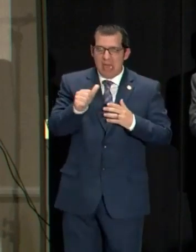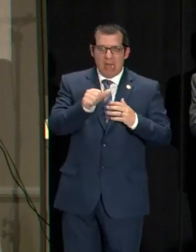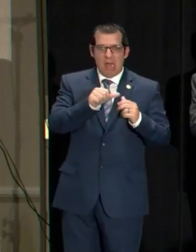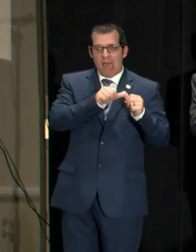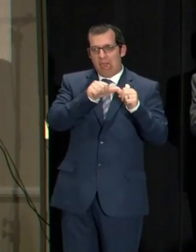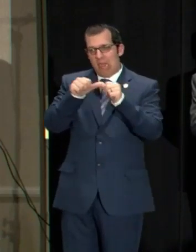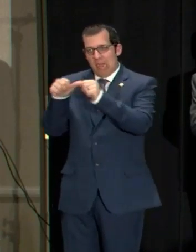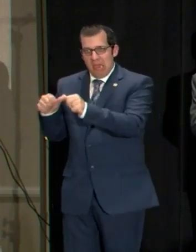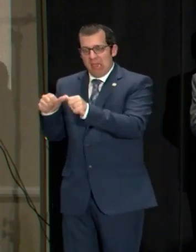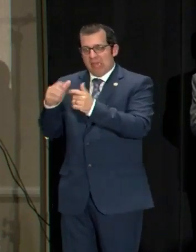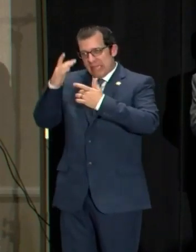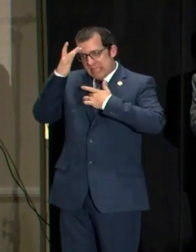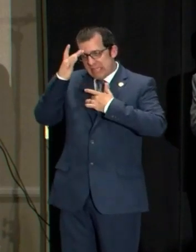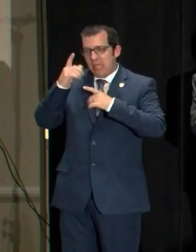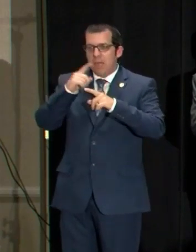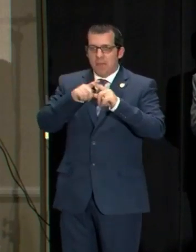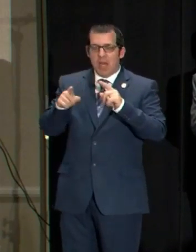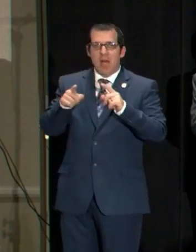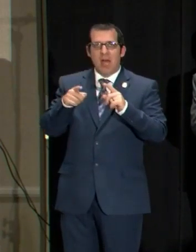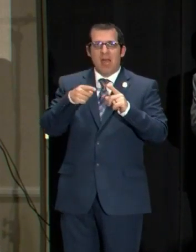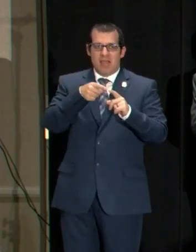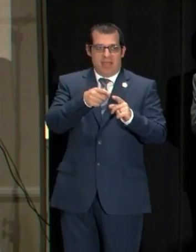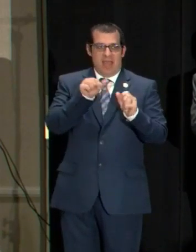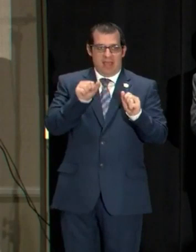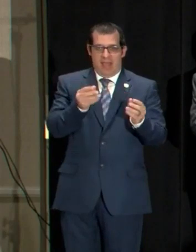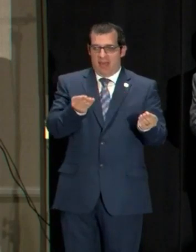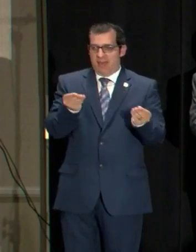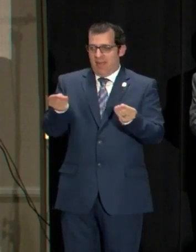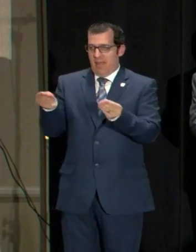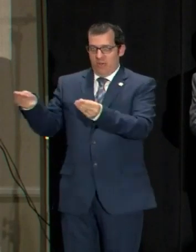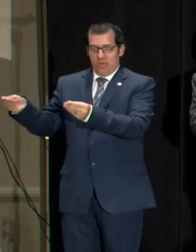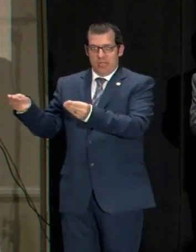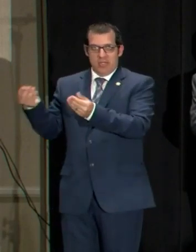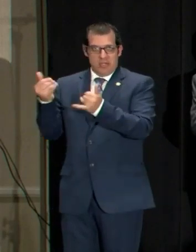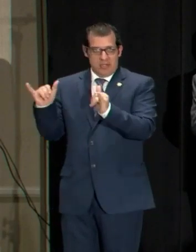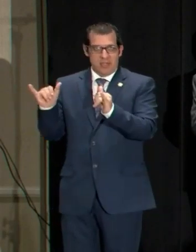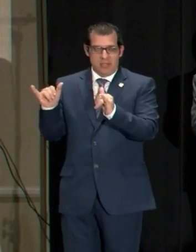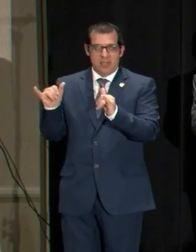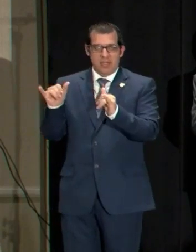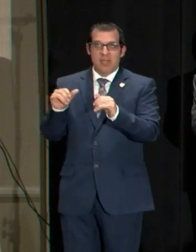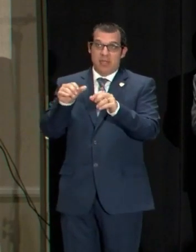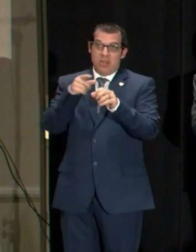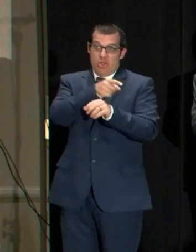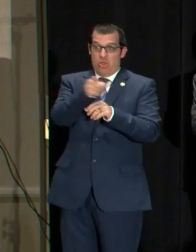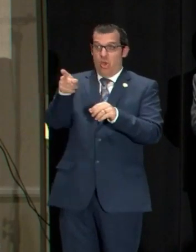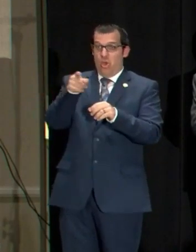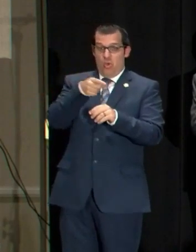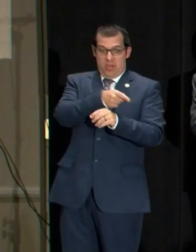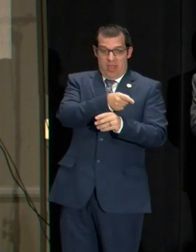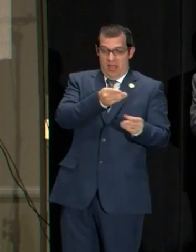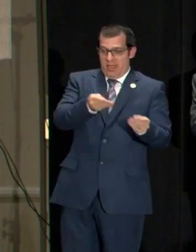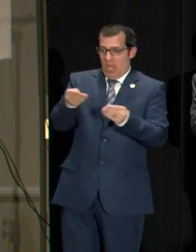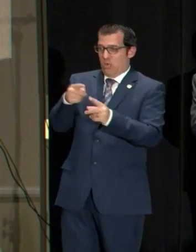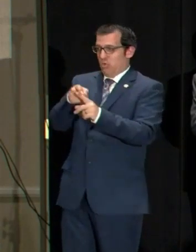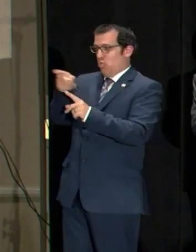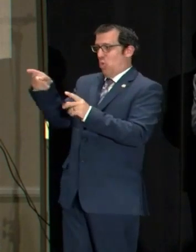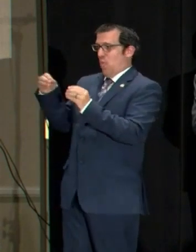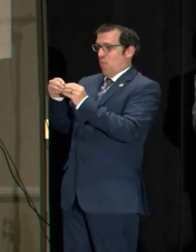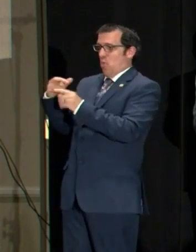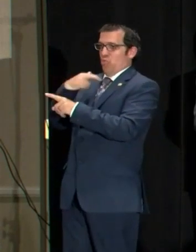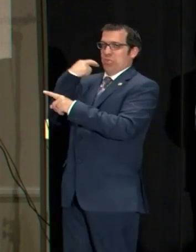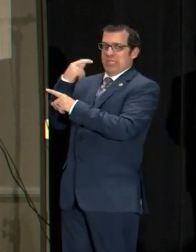long-term consequences. They can be a carrier, and it could impact those that are vulnerable. And